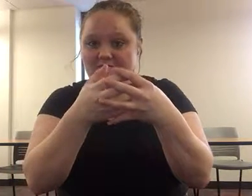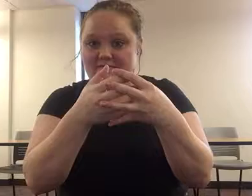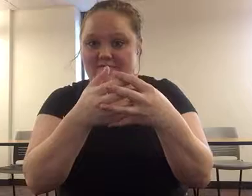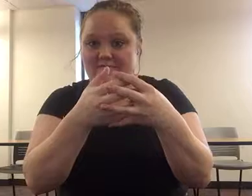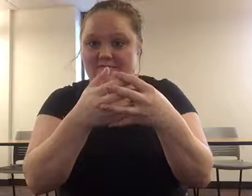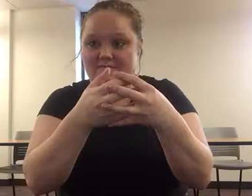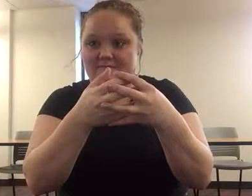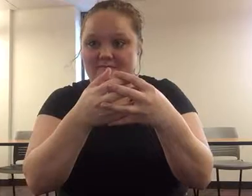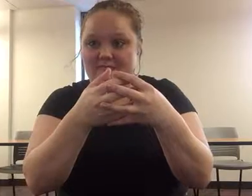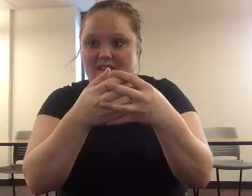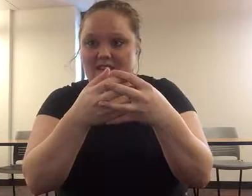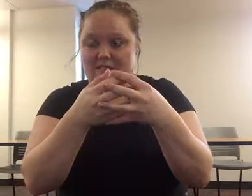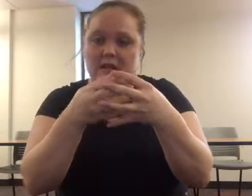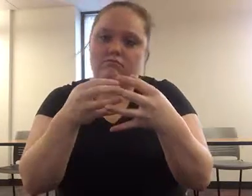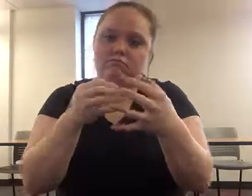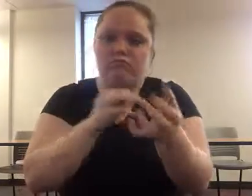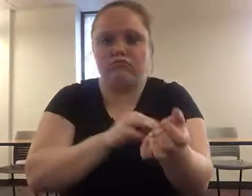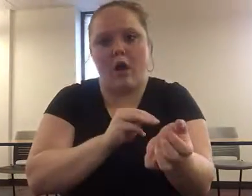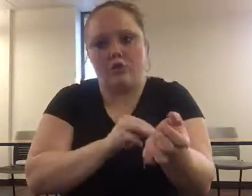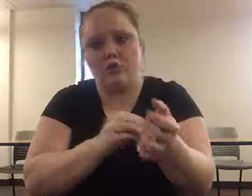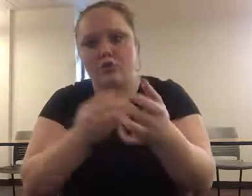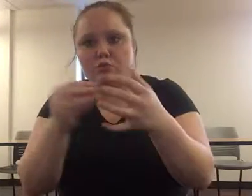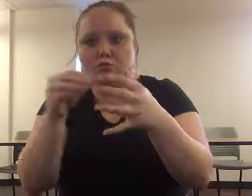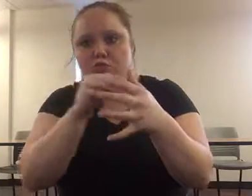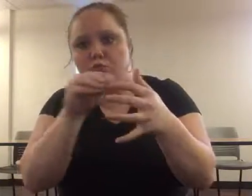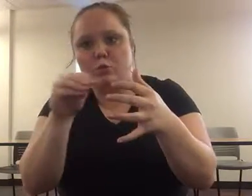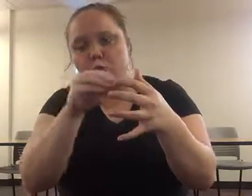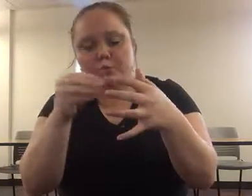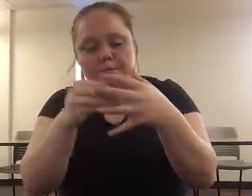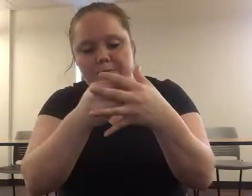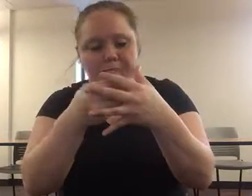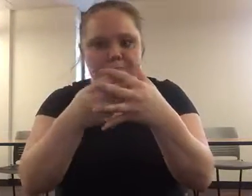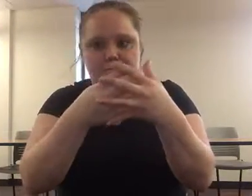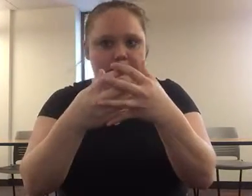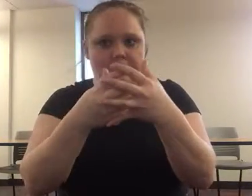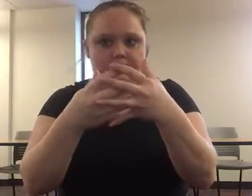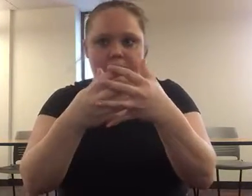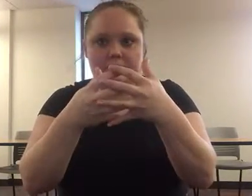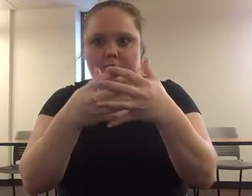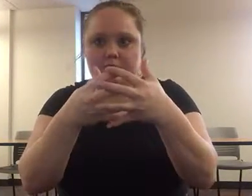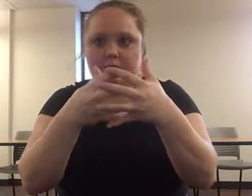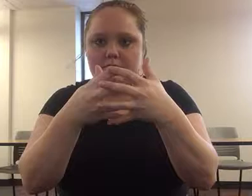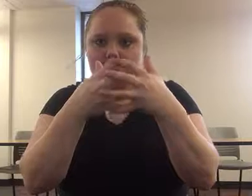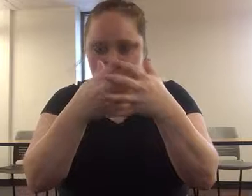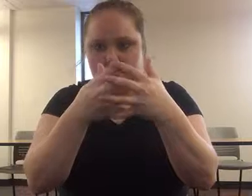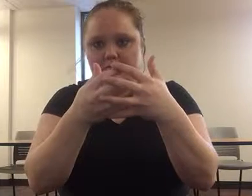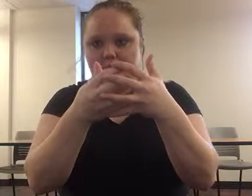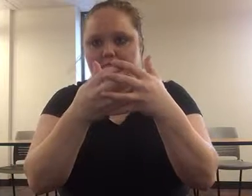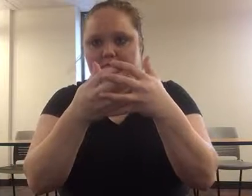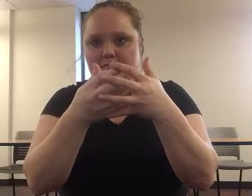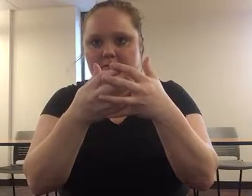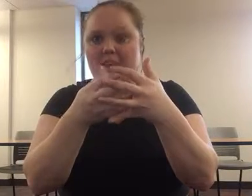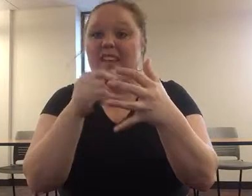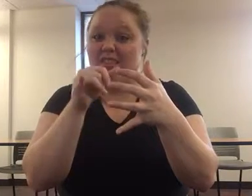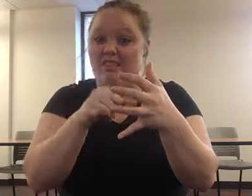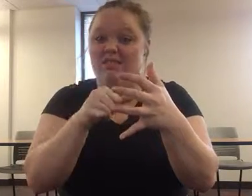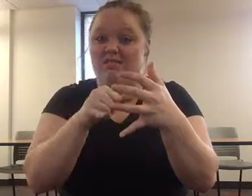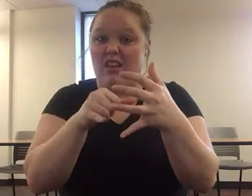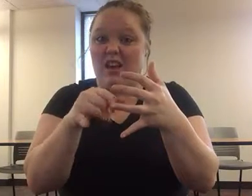shape. And then, of course, we manipulate it and position it inside the eye exactly where it needs to go. But that's the trick of getting